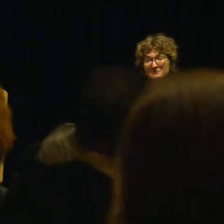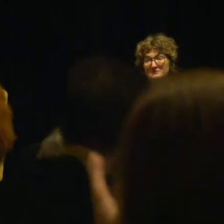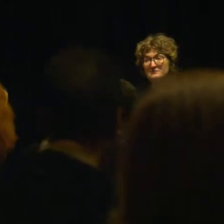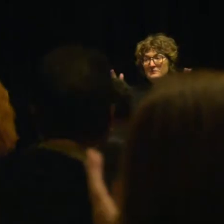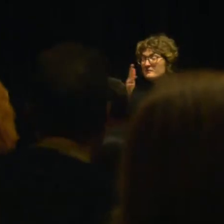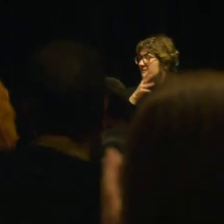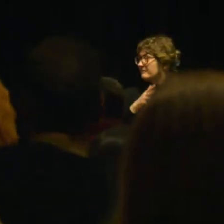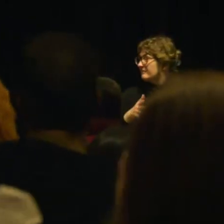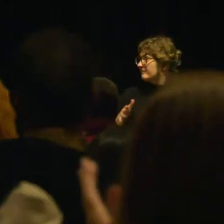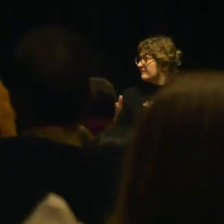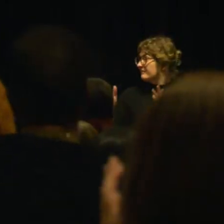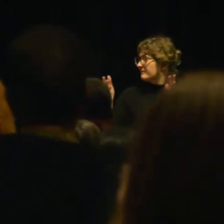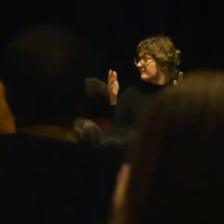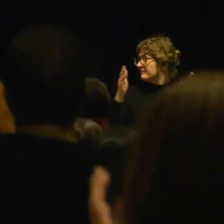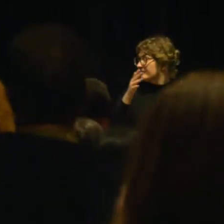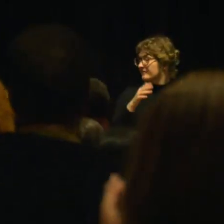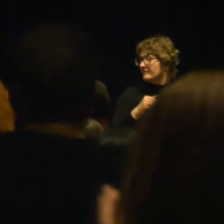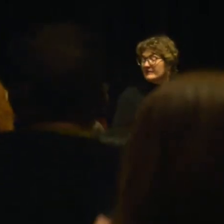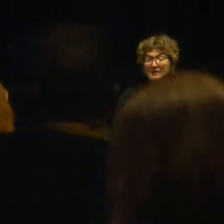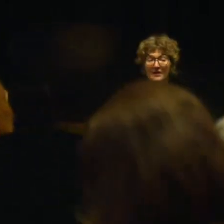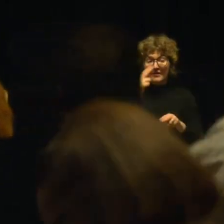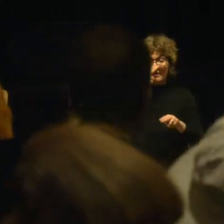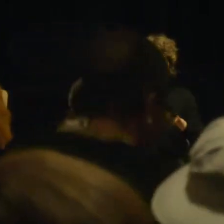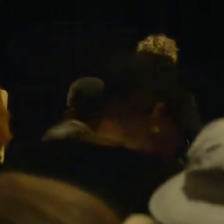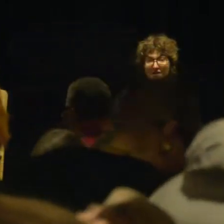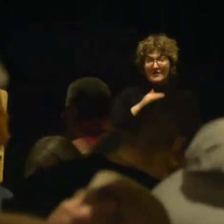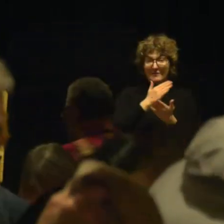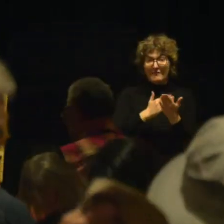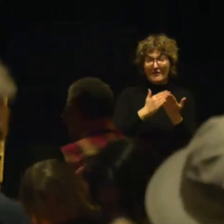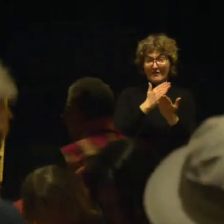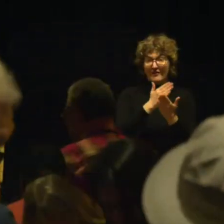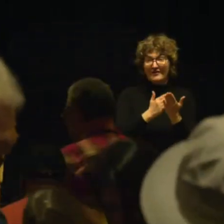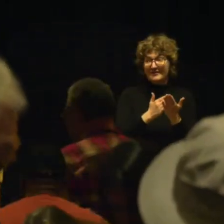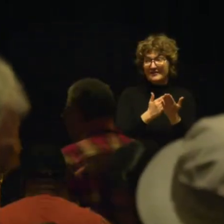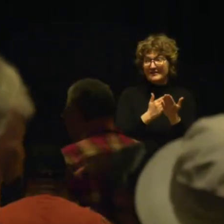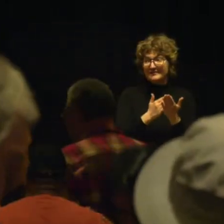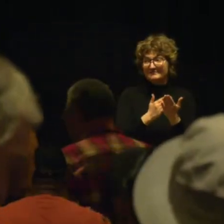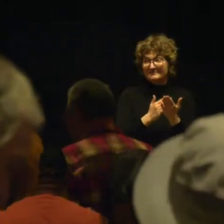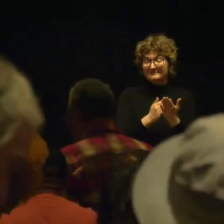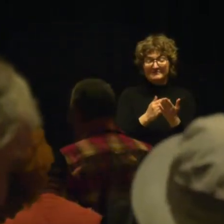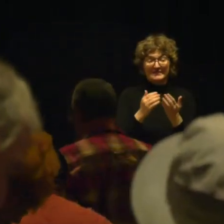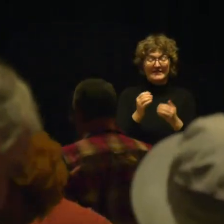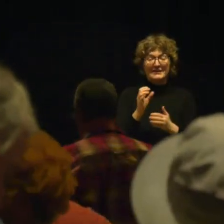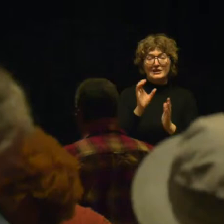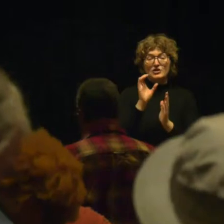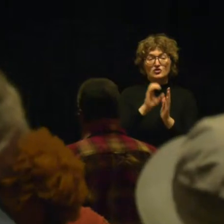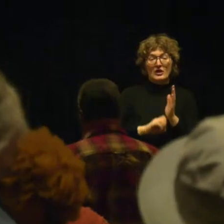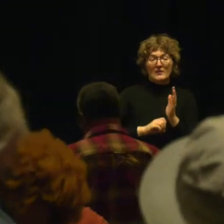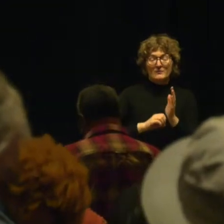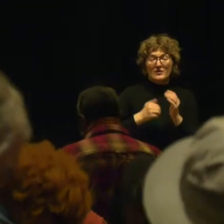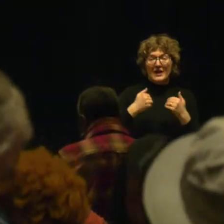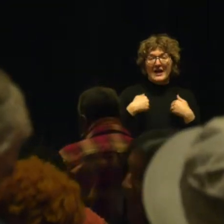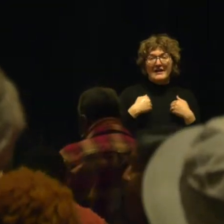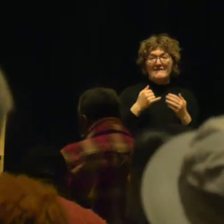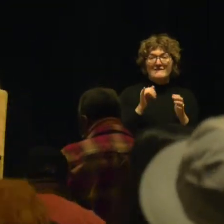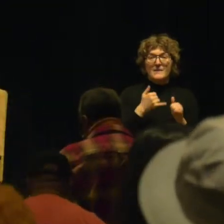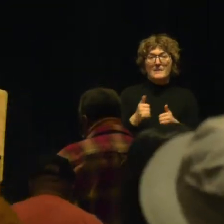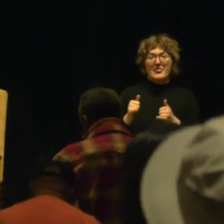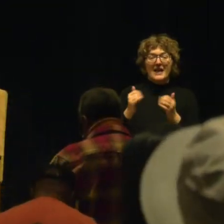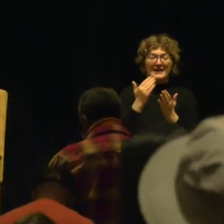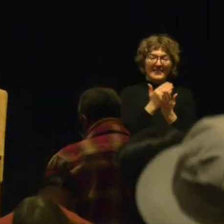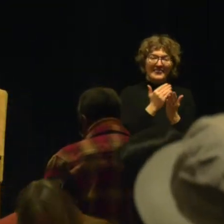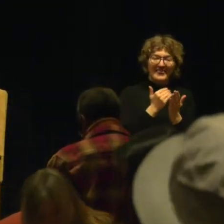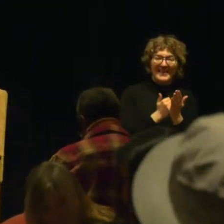And you know what? We forgot the fun part. There's a fun part to this book. At the end of each chapter, there's a playlist. There is a playlist. So if it gets too